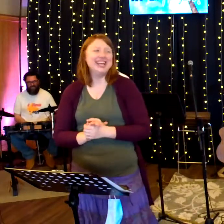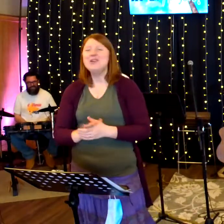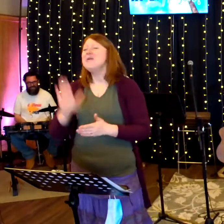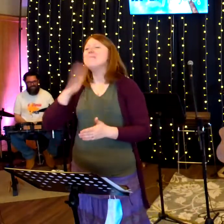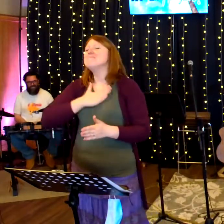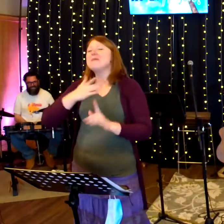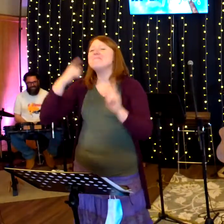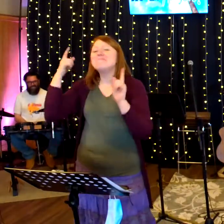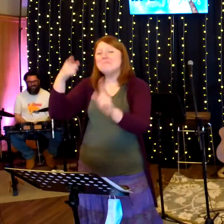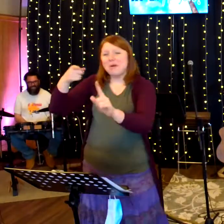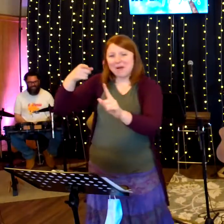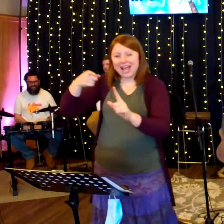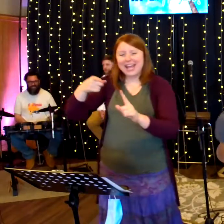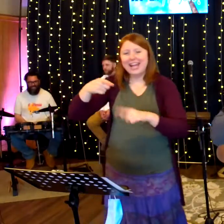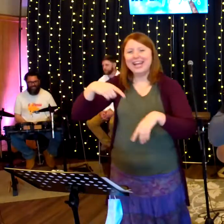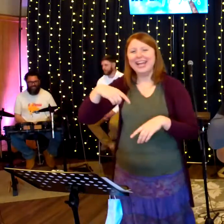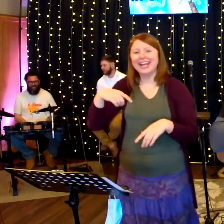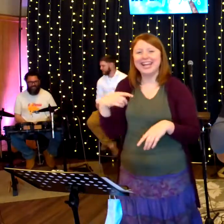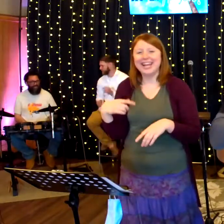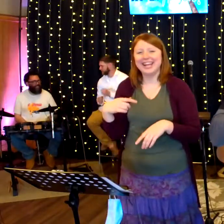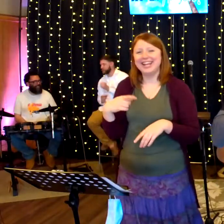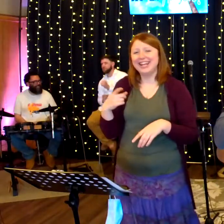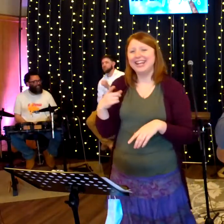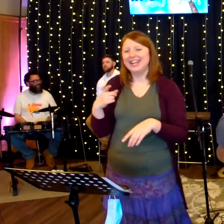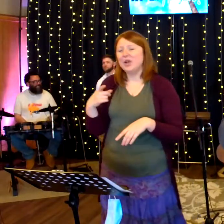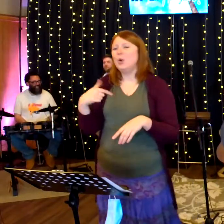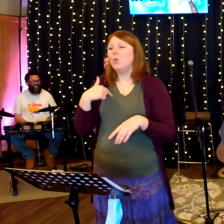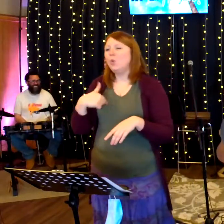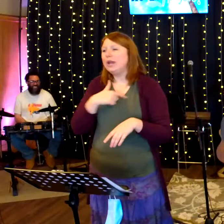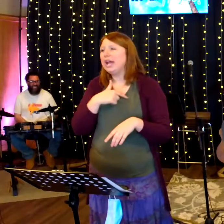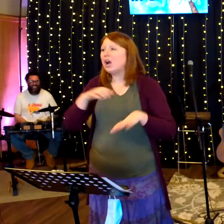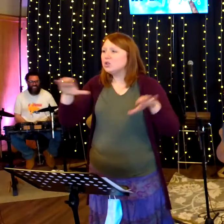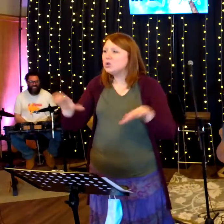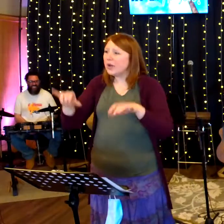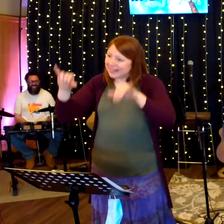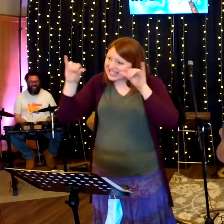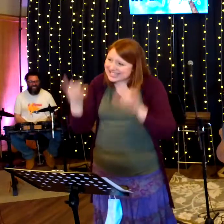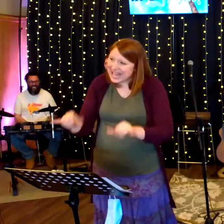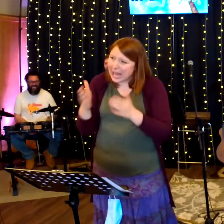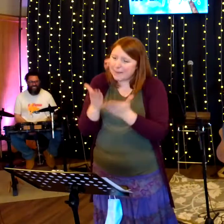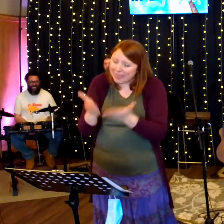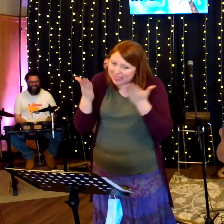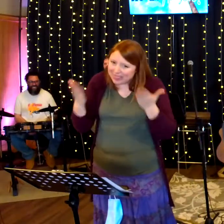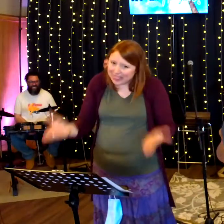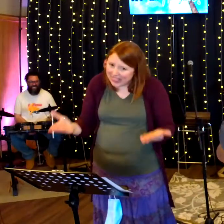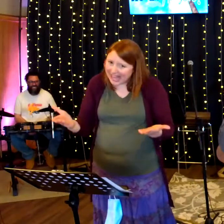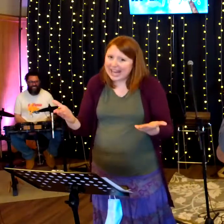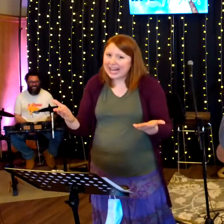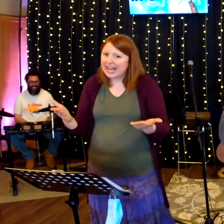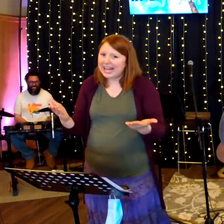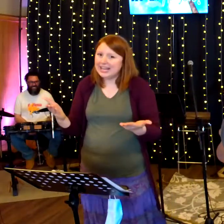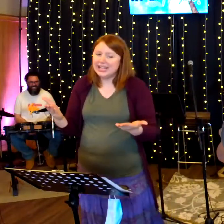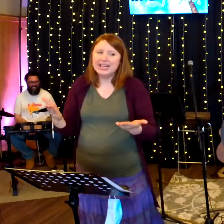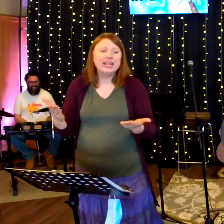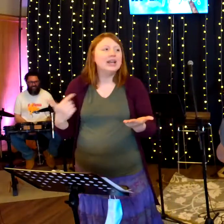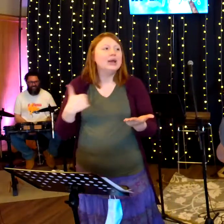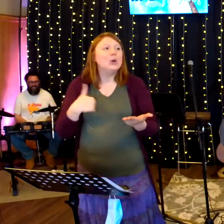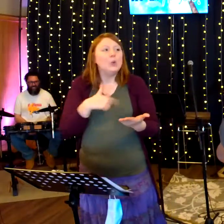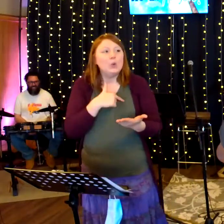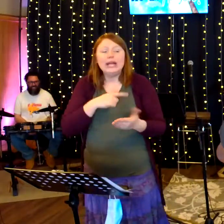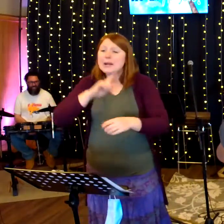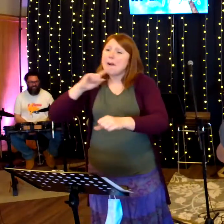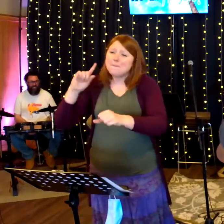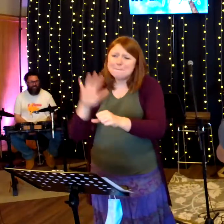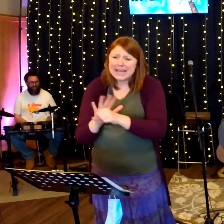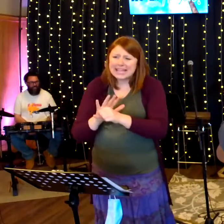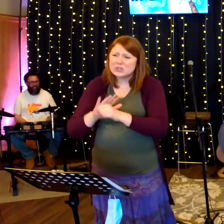we're doing the same thing today as the apostles practiced shortly after Jesus was resurrected. We come and we commit to the